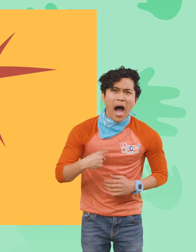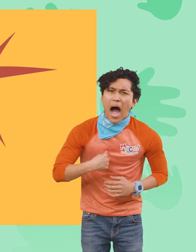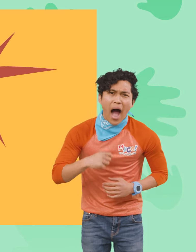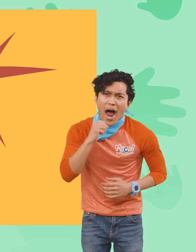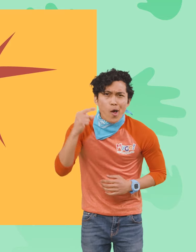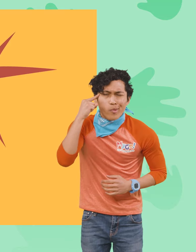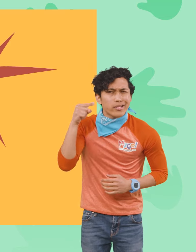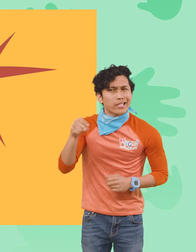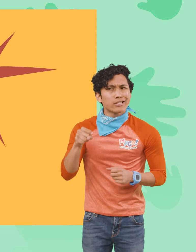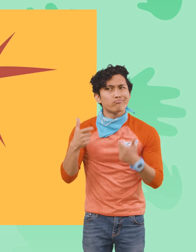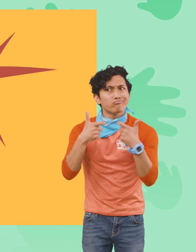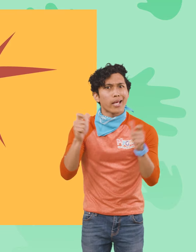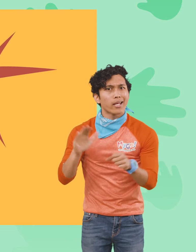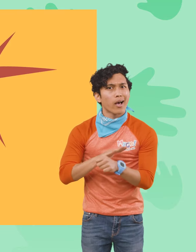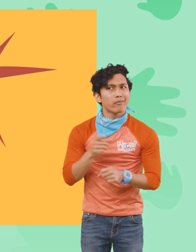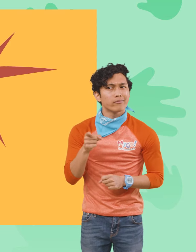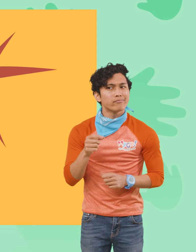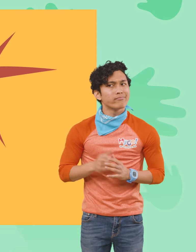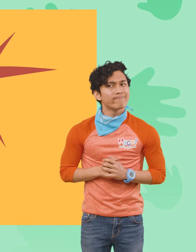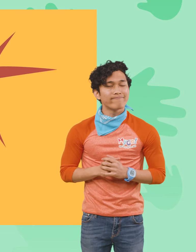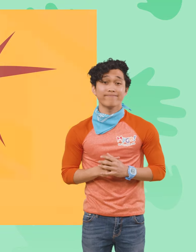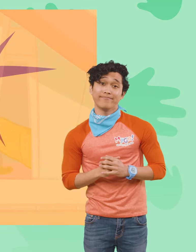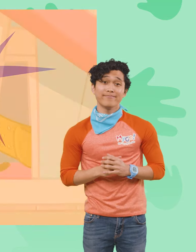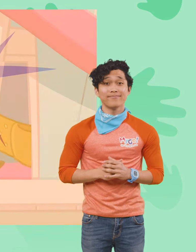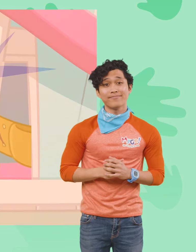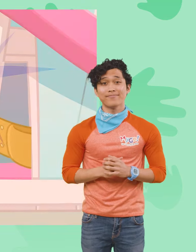I don't think this is quite big enough.